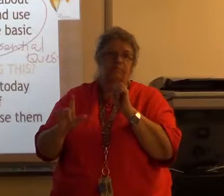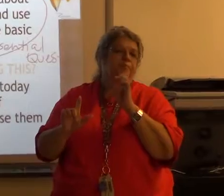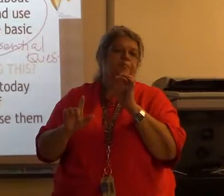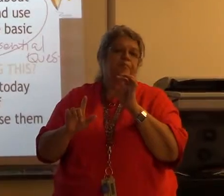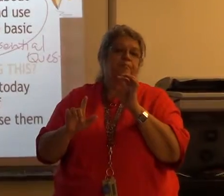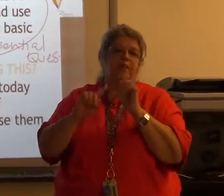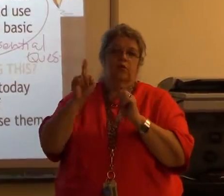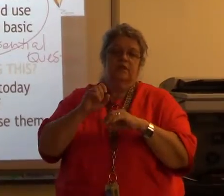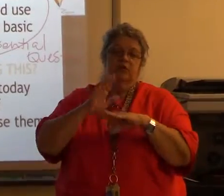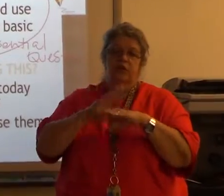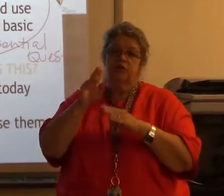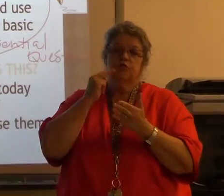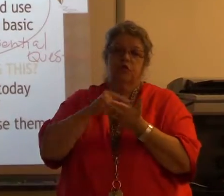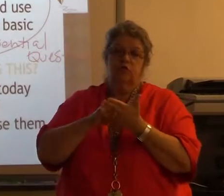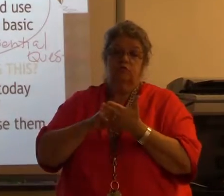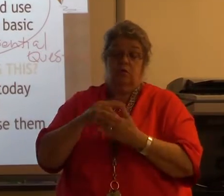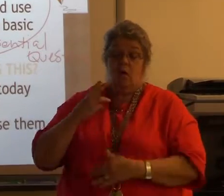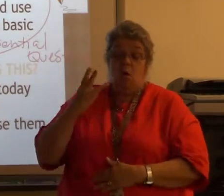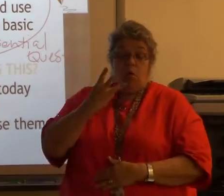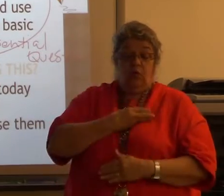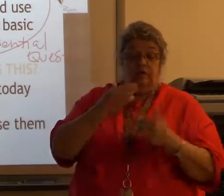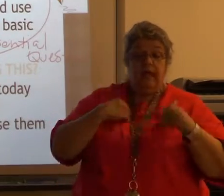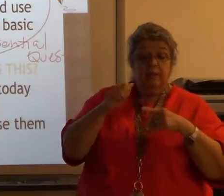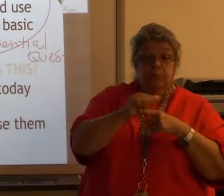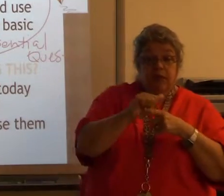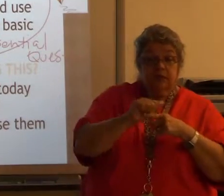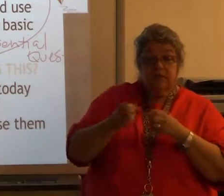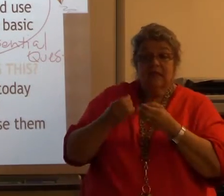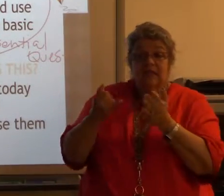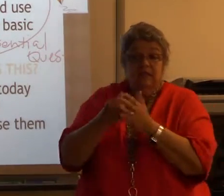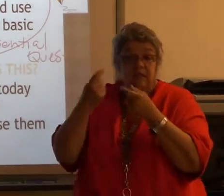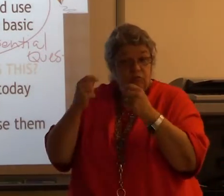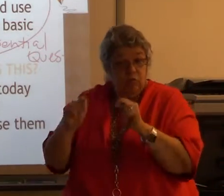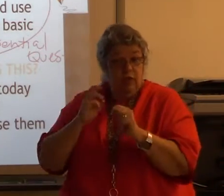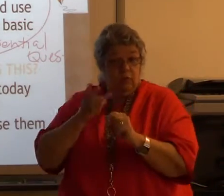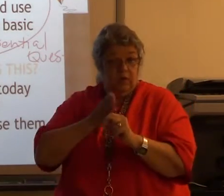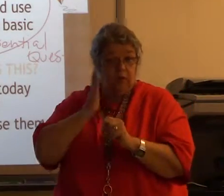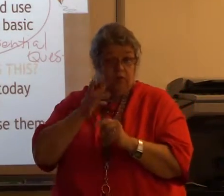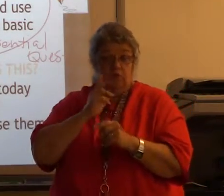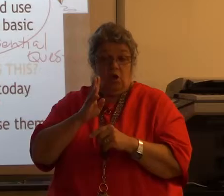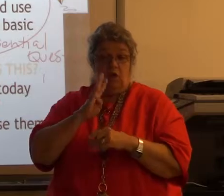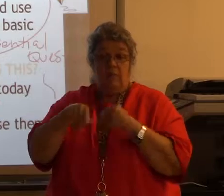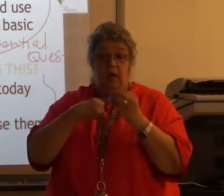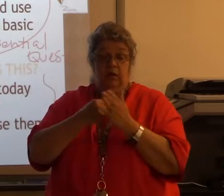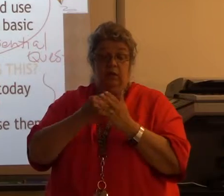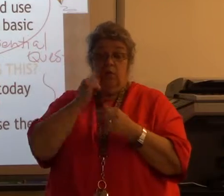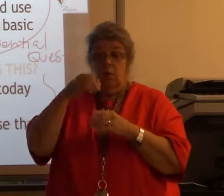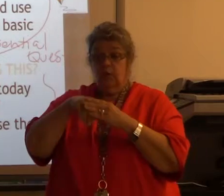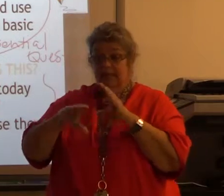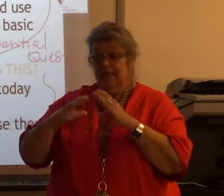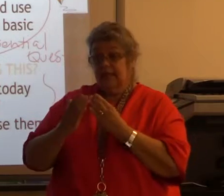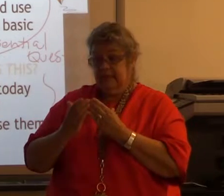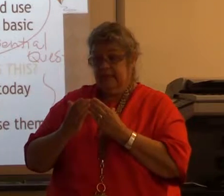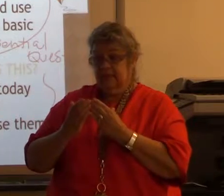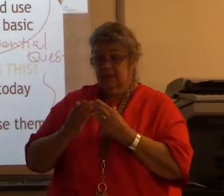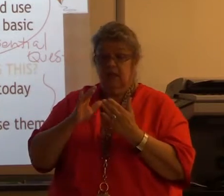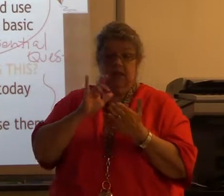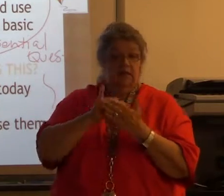practice, give it a try, and we'll talk about it tomorrow in class. Why are we learning this? This does not need to be written